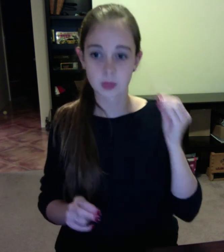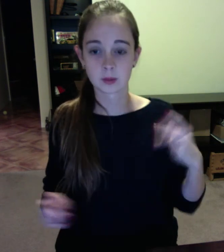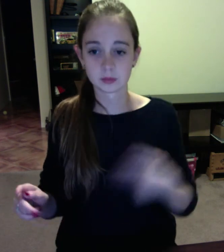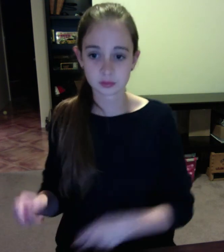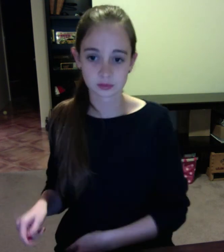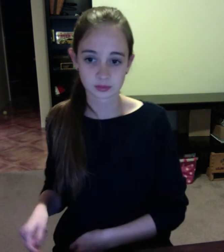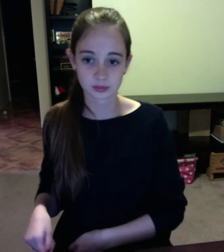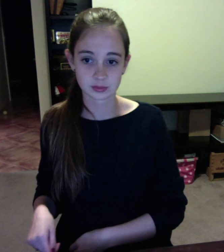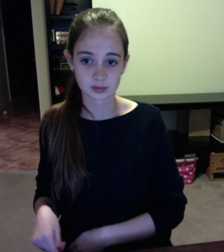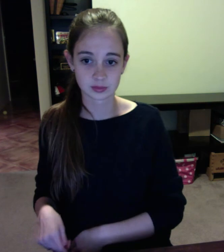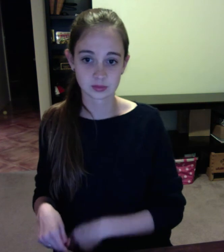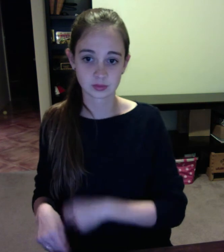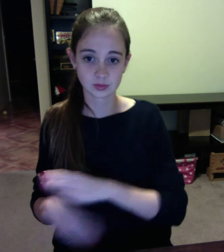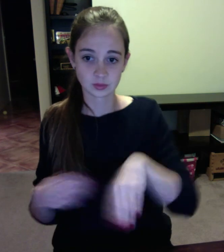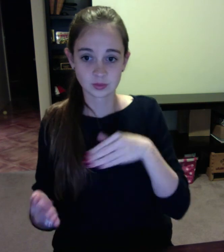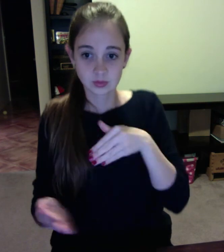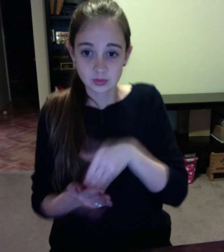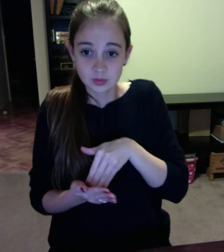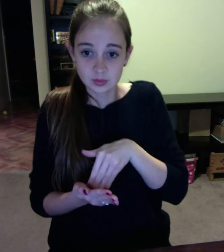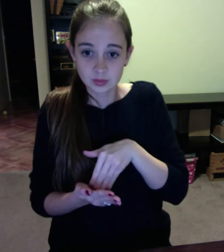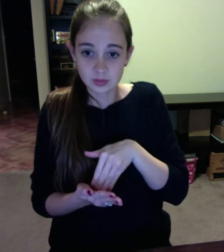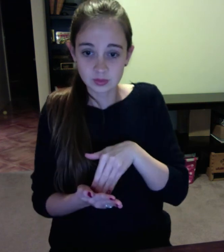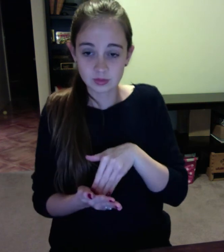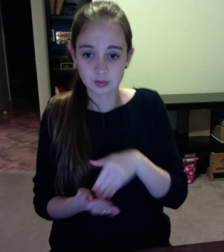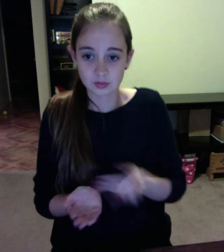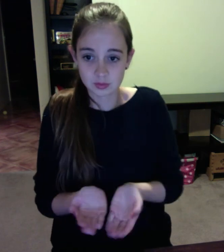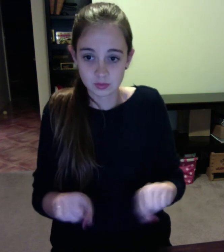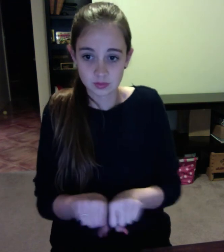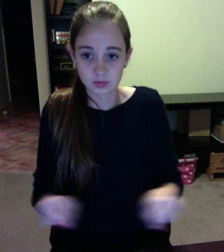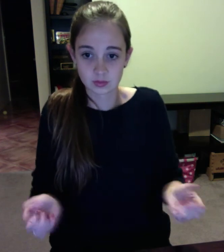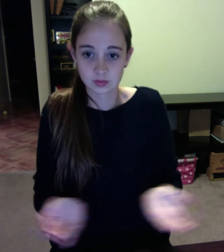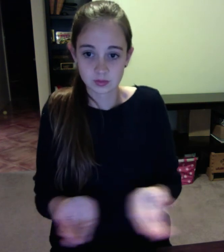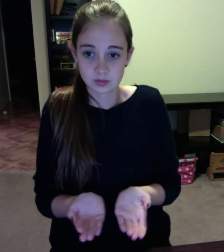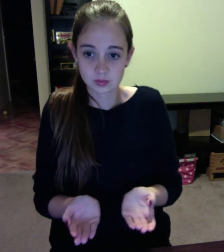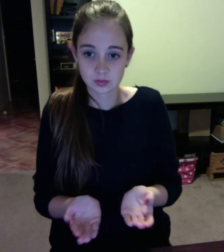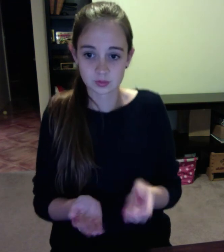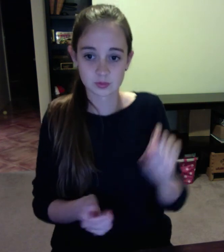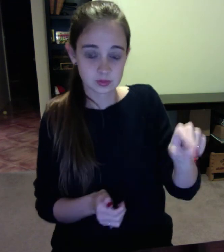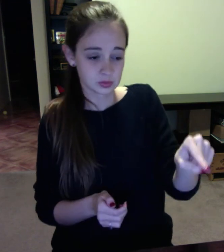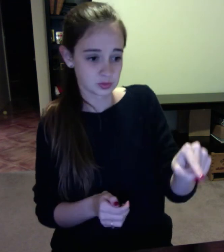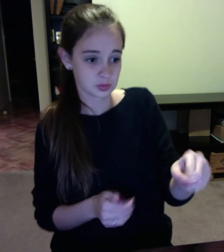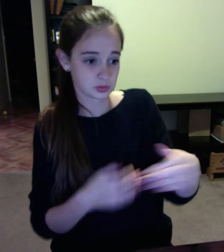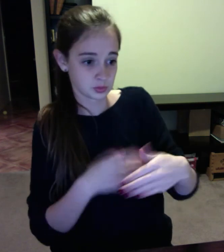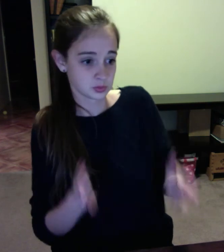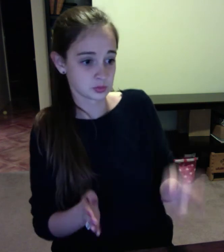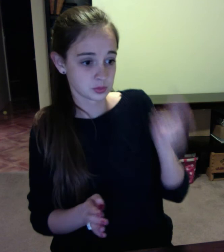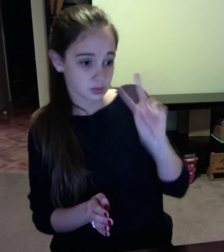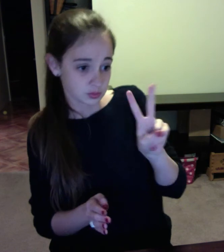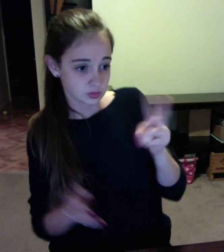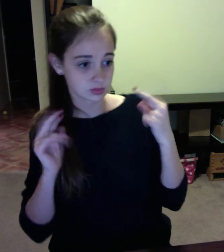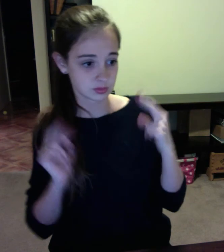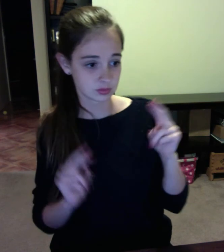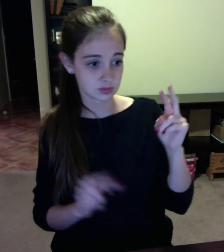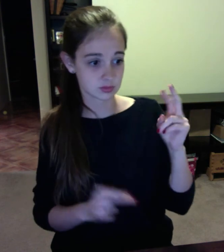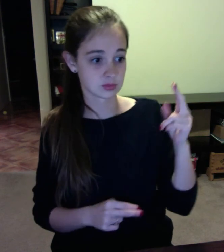then, Cinderella stepped forward. She had been standing quietly in the shadows and no one had noticed her. May I